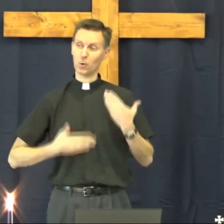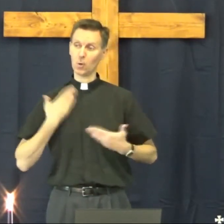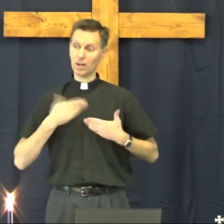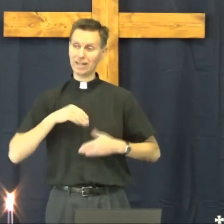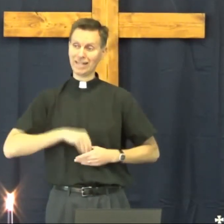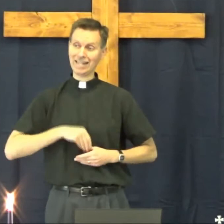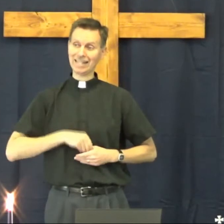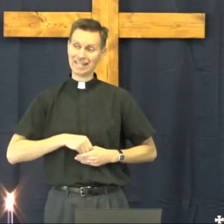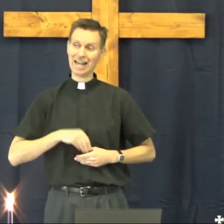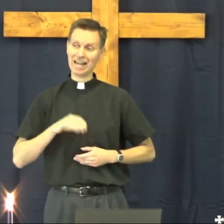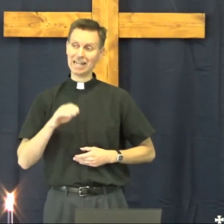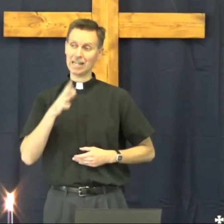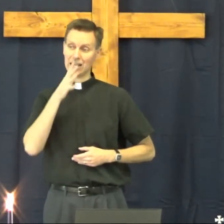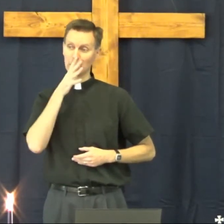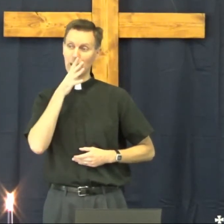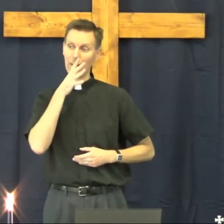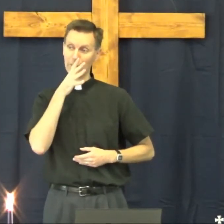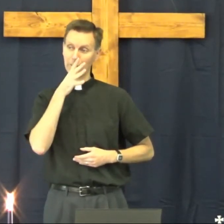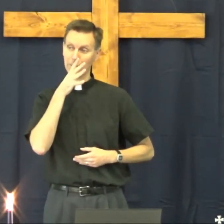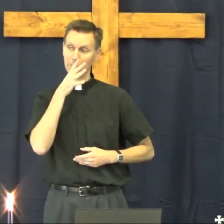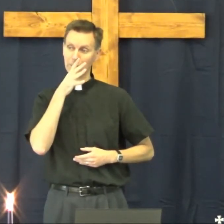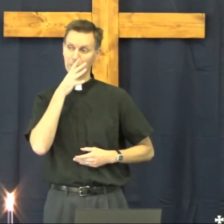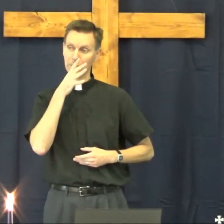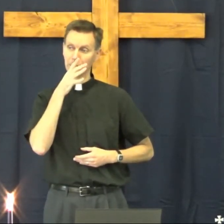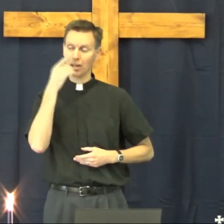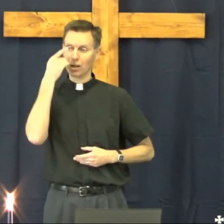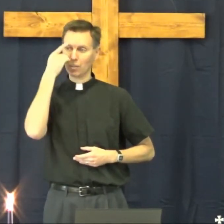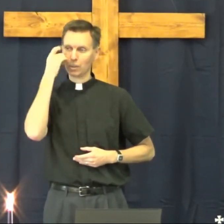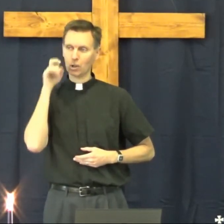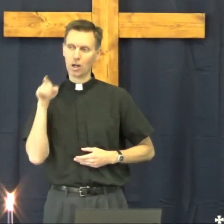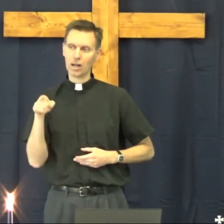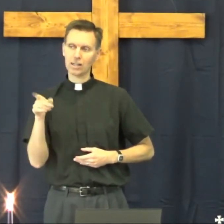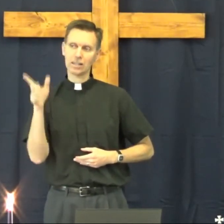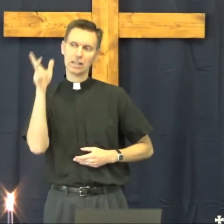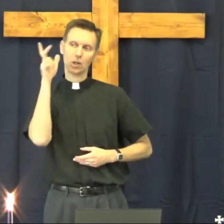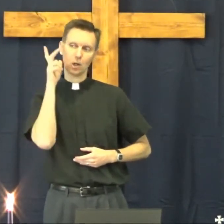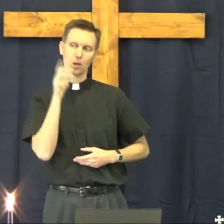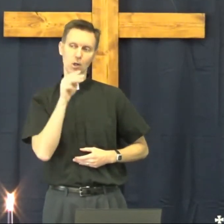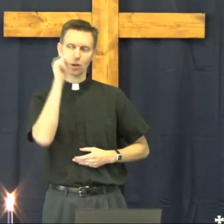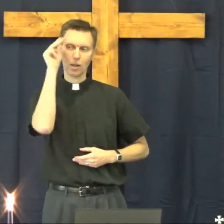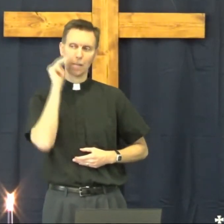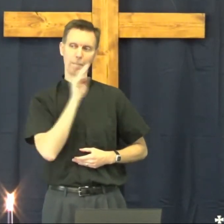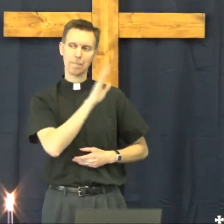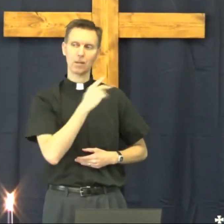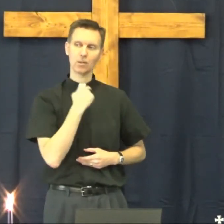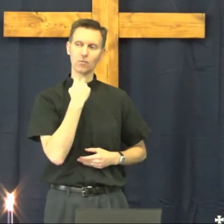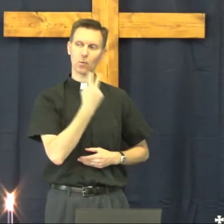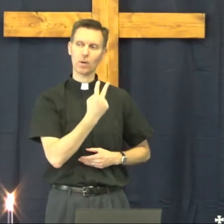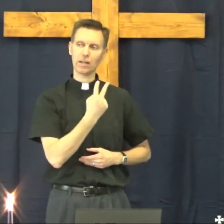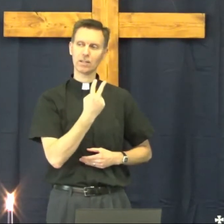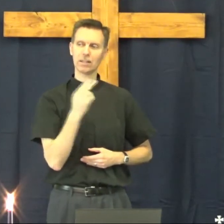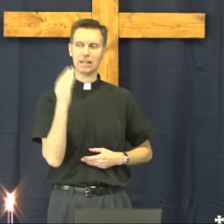joy inside his mouth because he heard Mary's voice. He